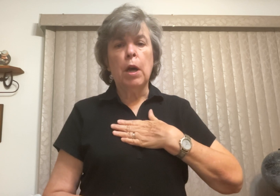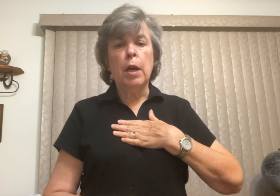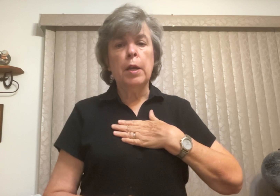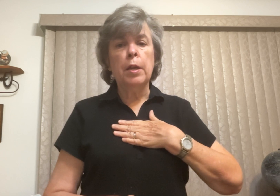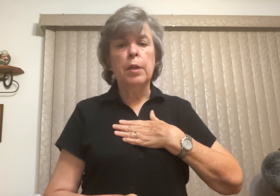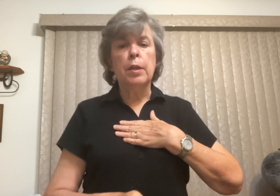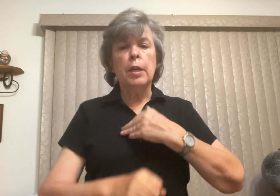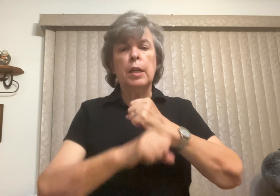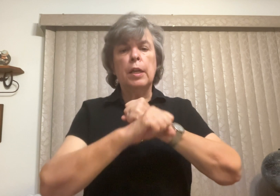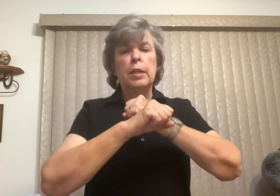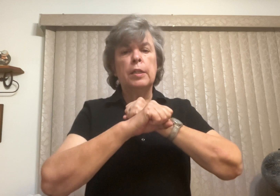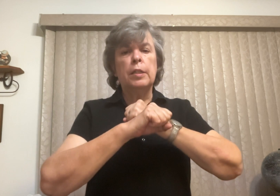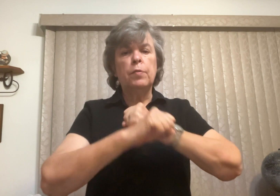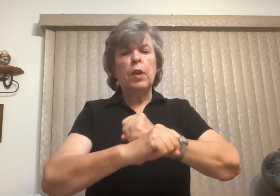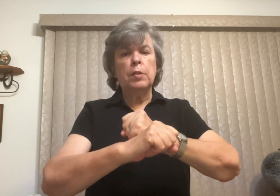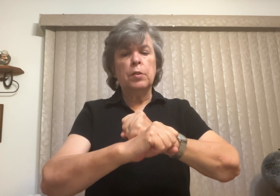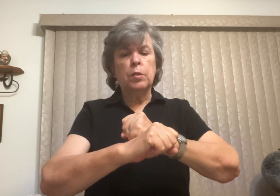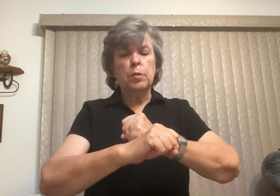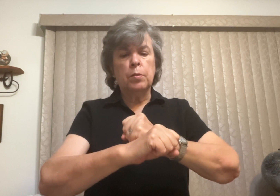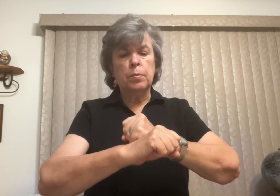my defense.